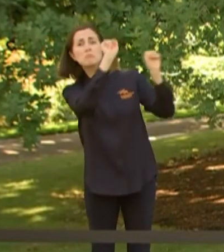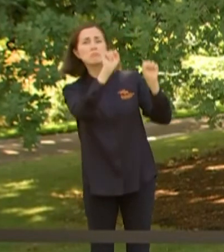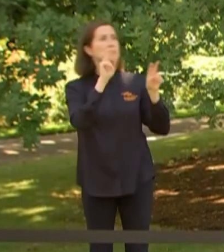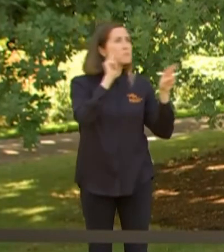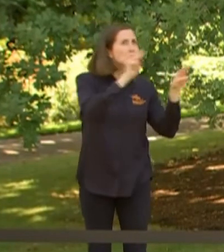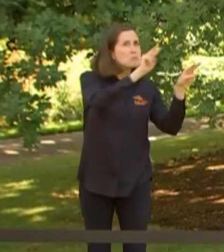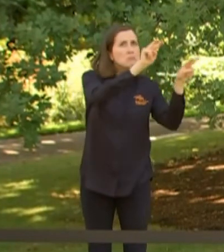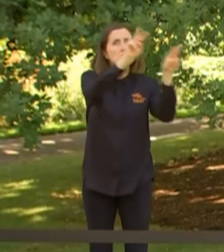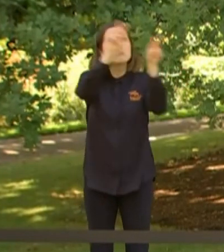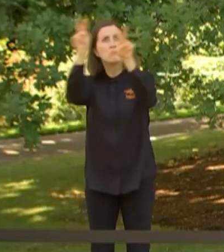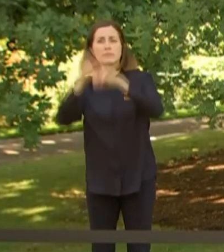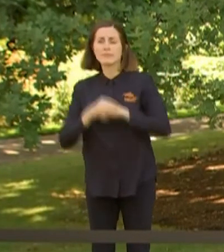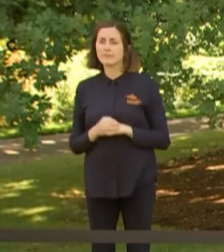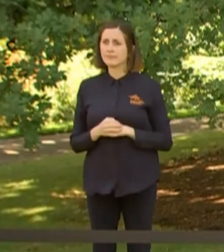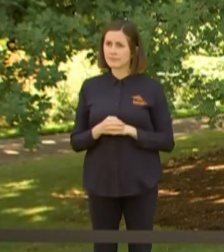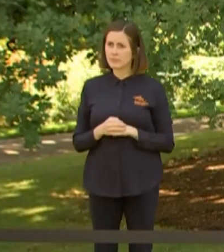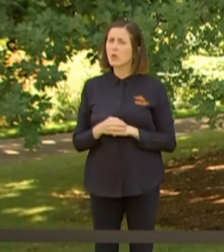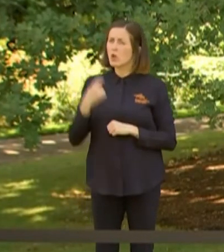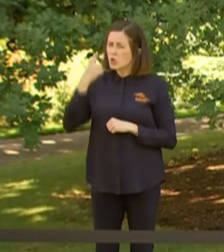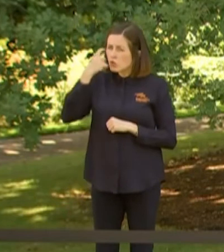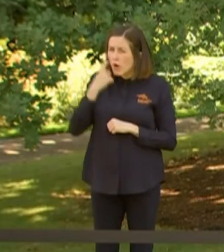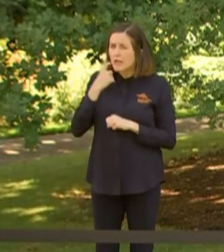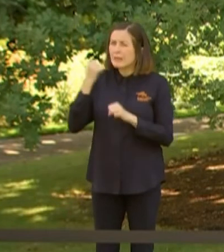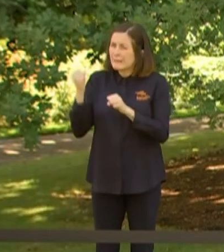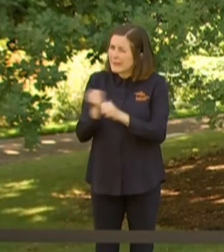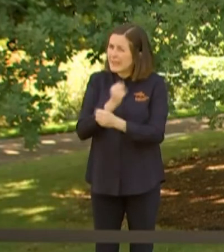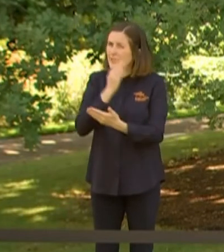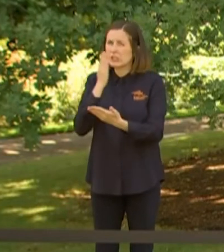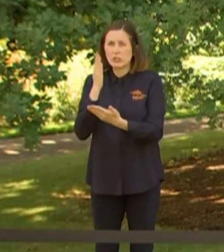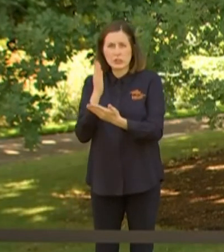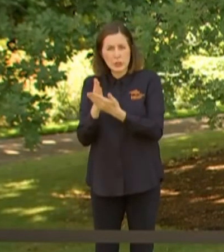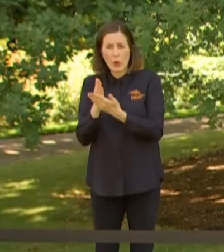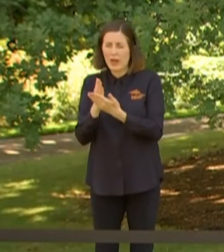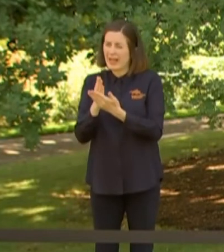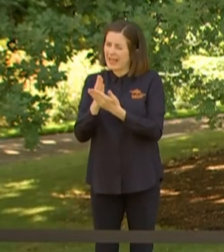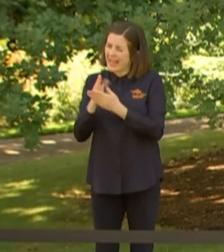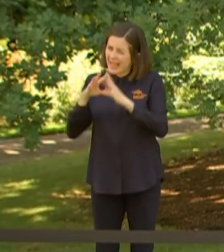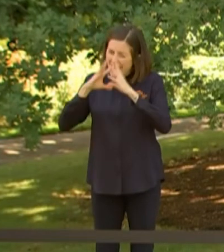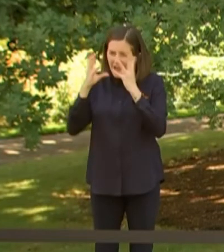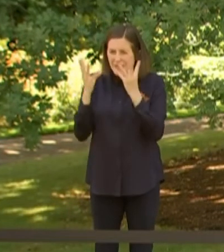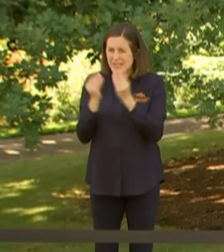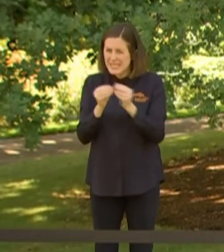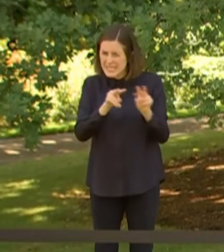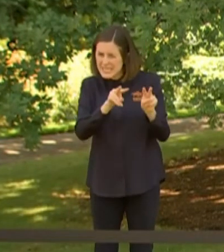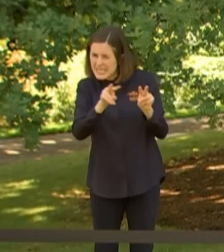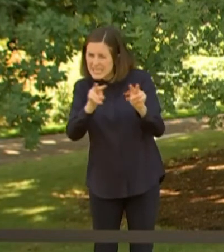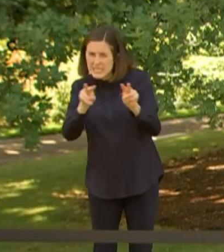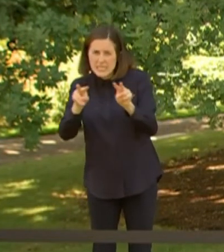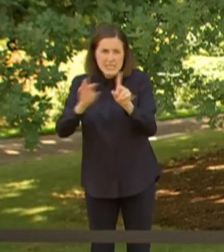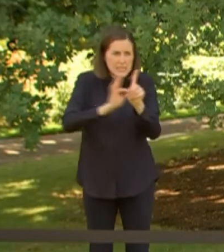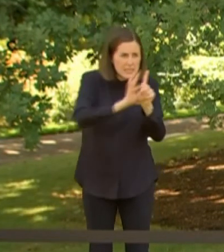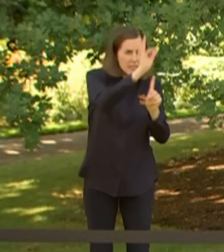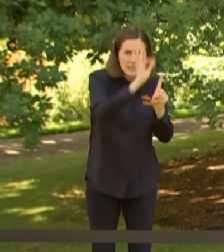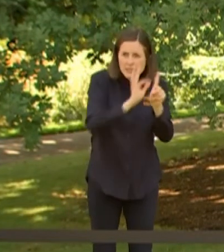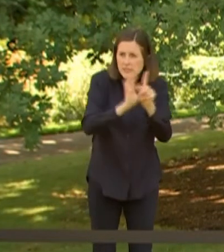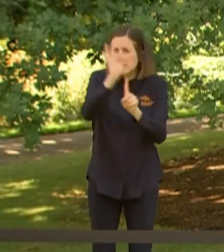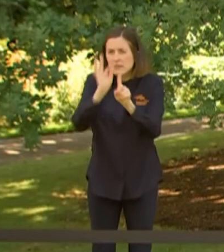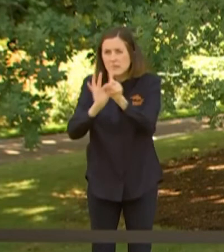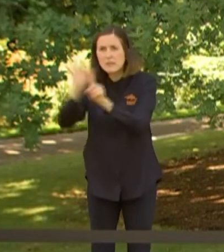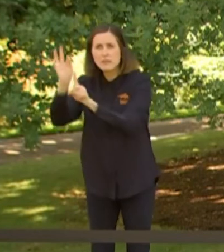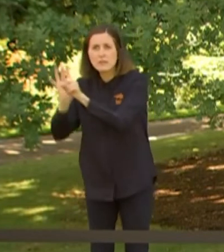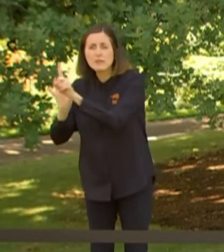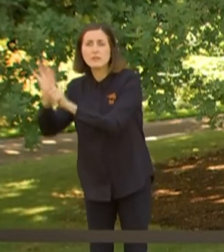into Jane Holton. We're trying to make sure that we have stress tested every element of the program, and through that process,